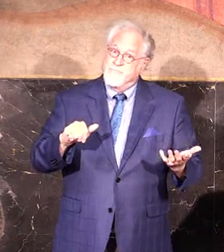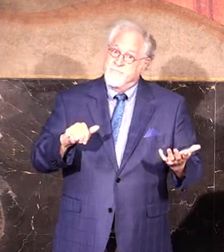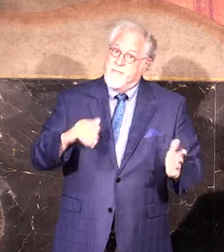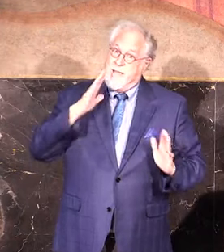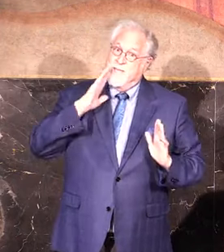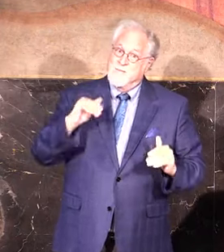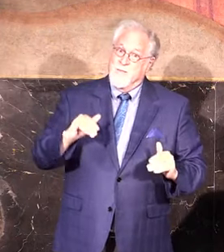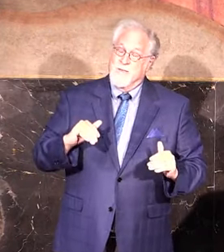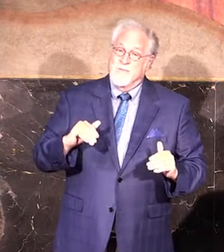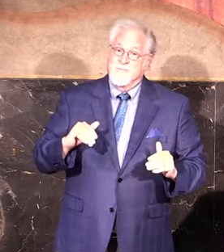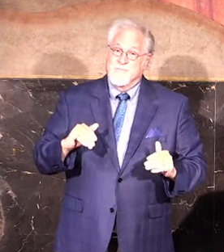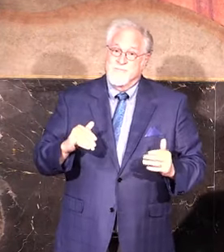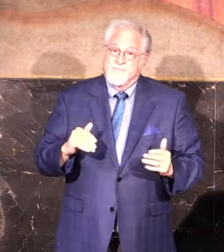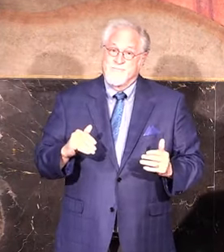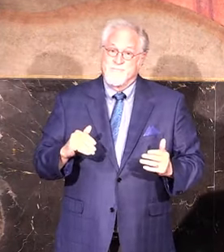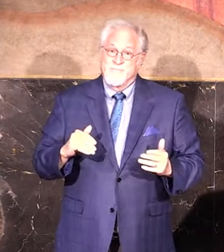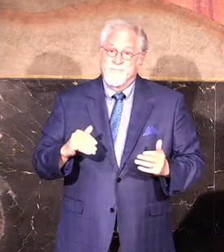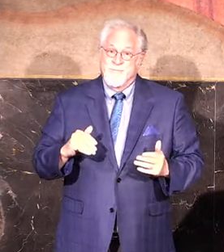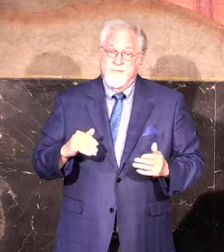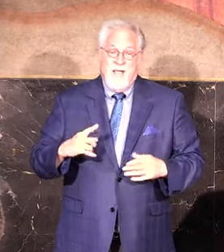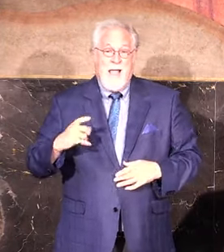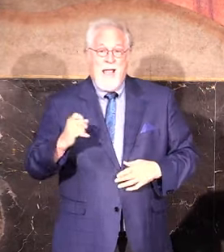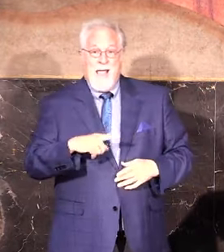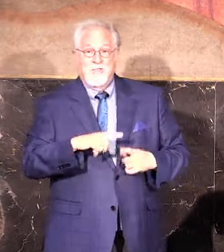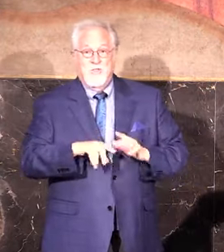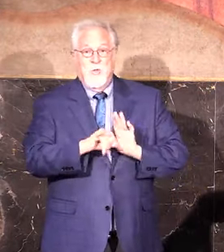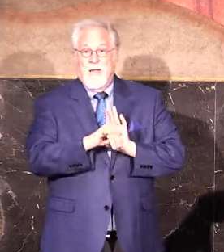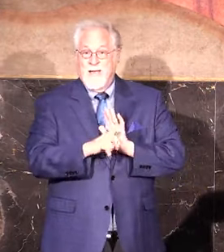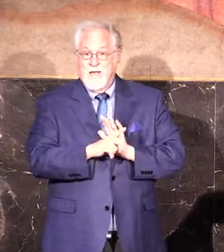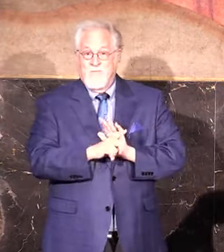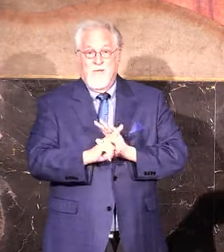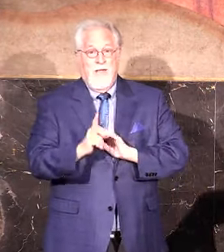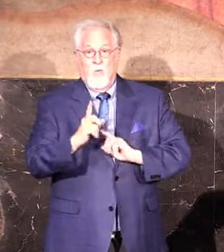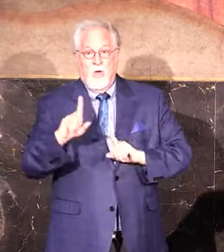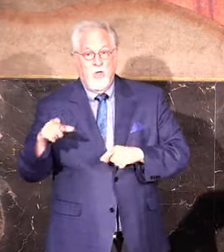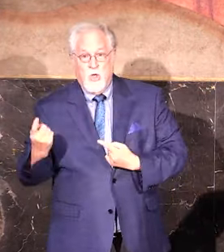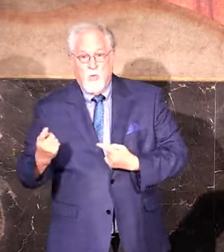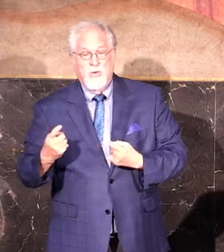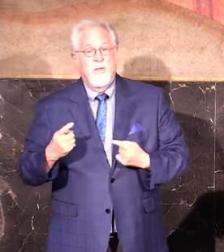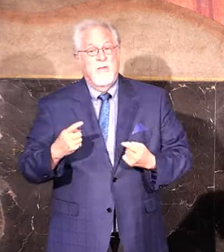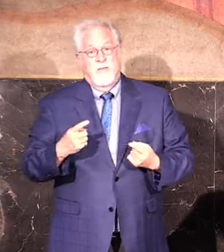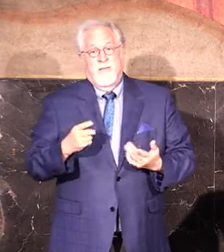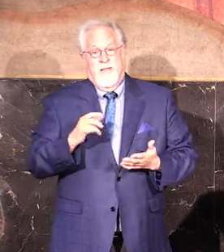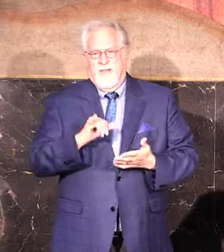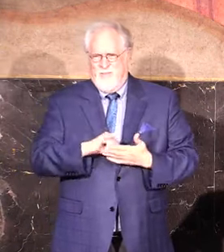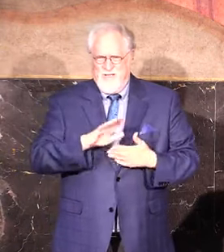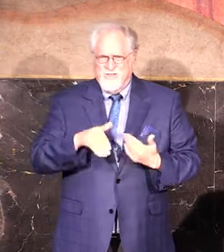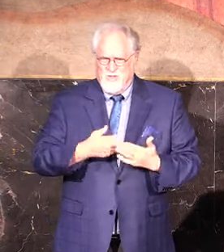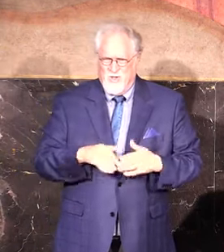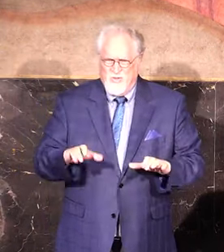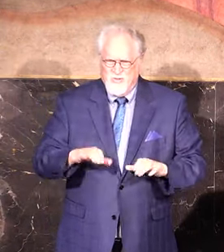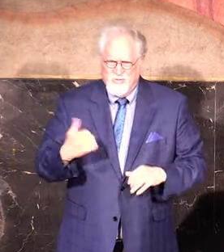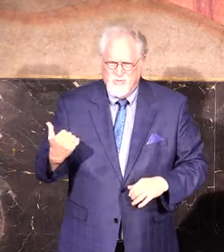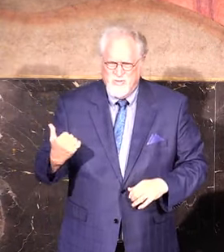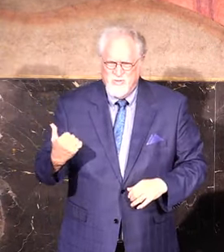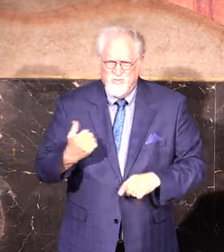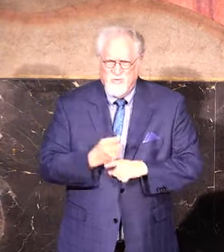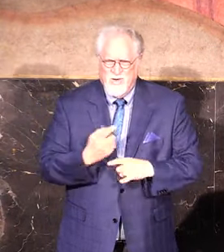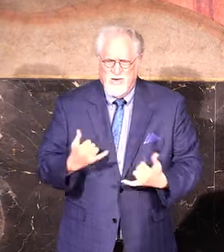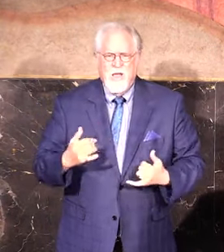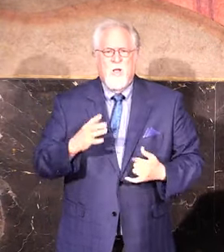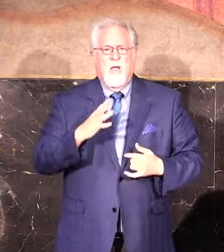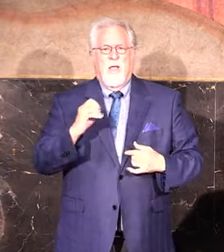expect, I guess, to be asked to identify who they are and where they're going. I think that's about all that they're doing right now.